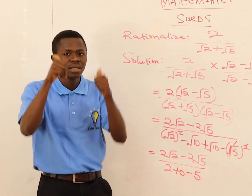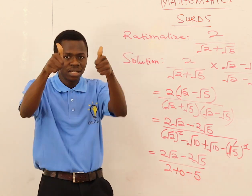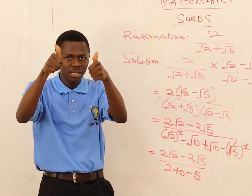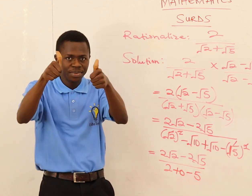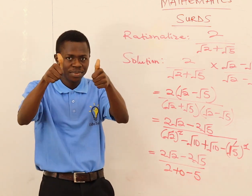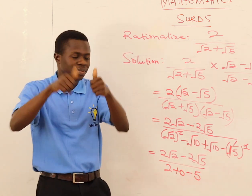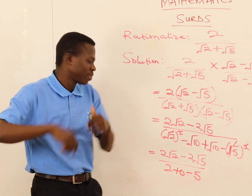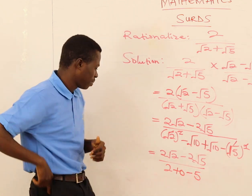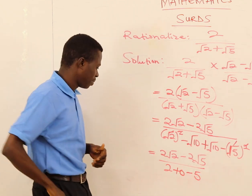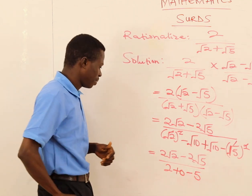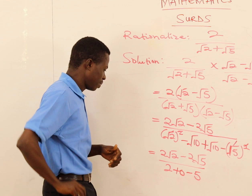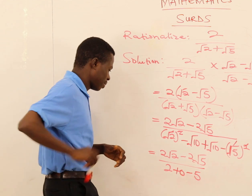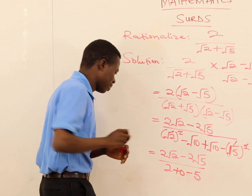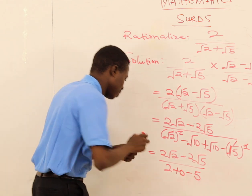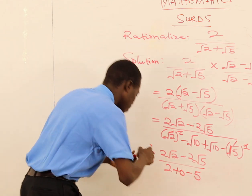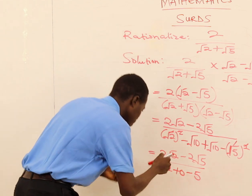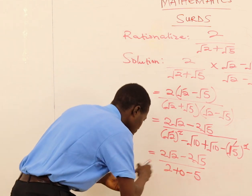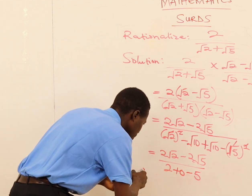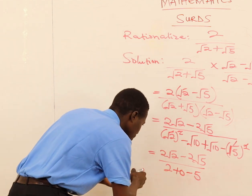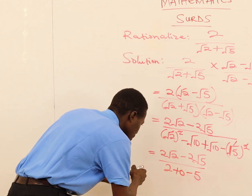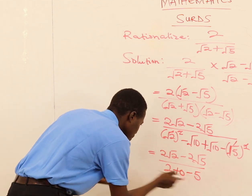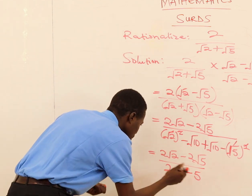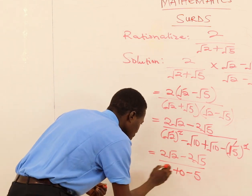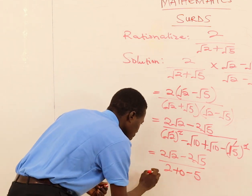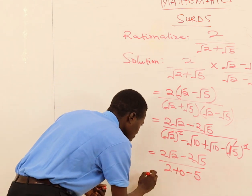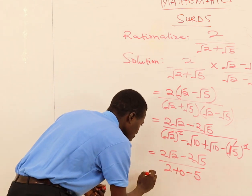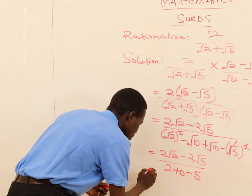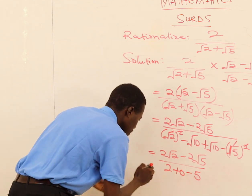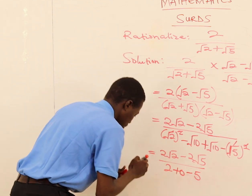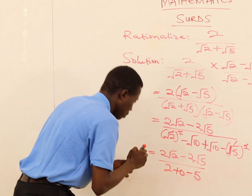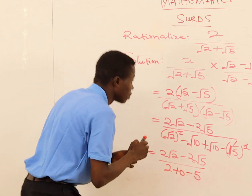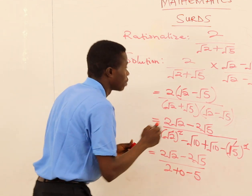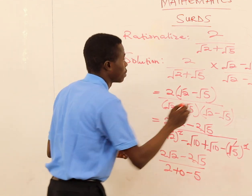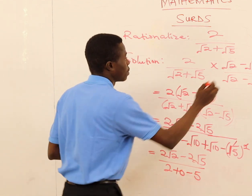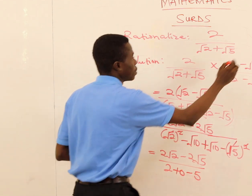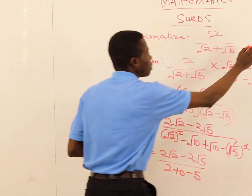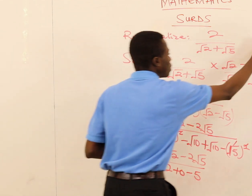Yeah, you know when the square root sign cancels that, we have 5. So minus 5.